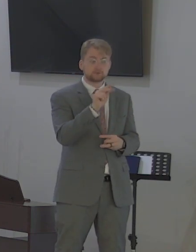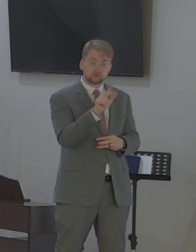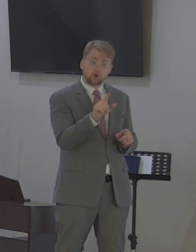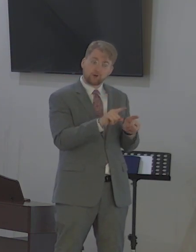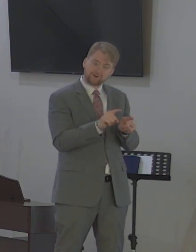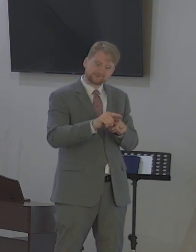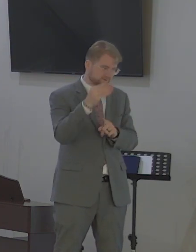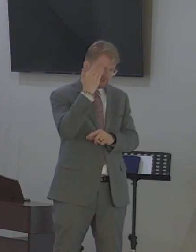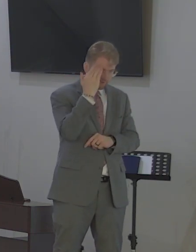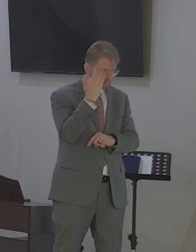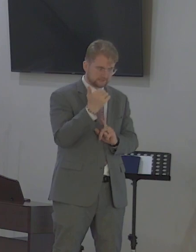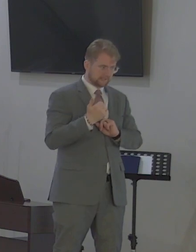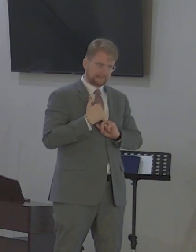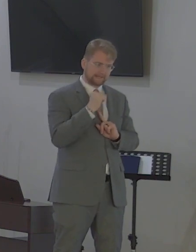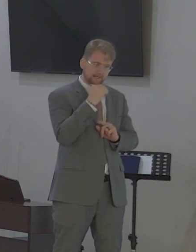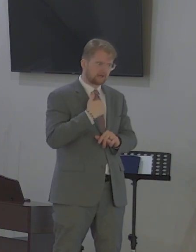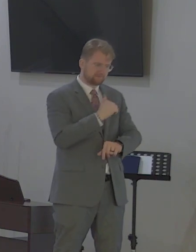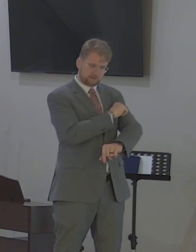to.